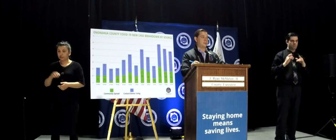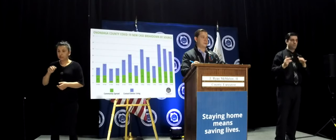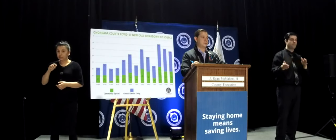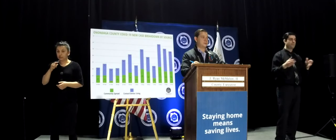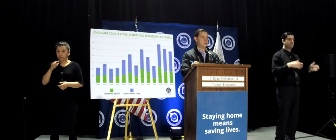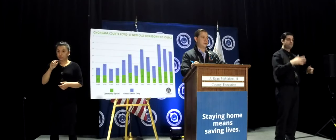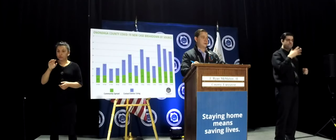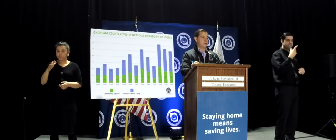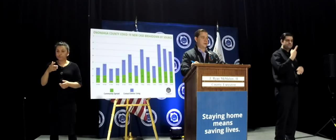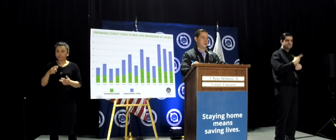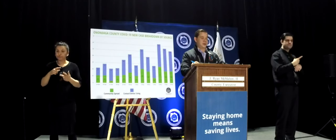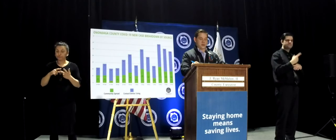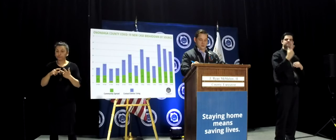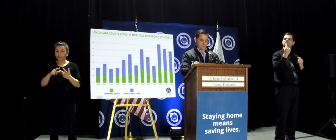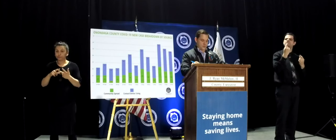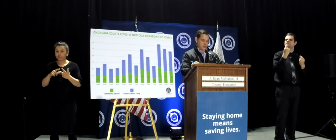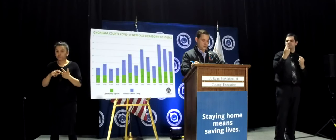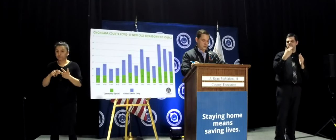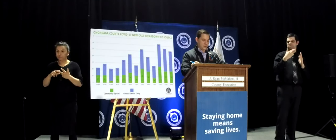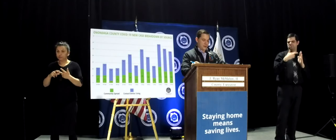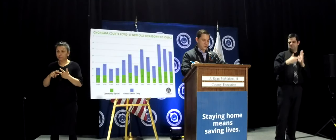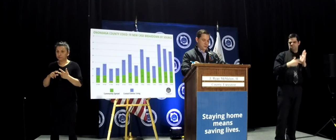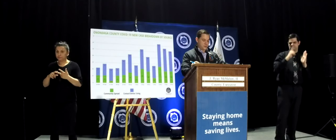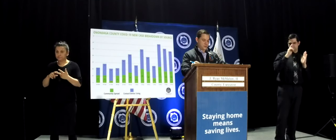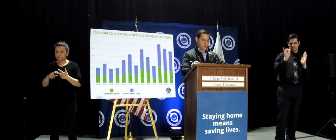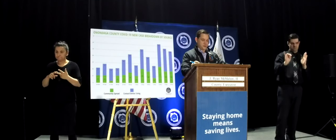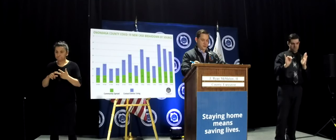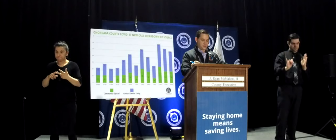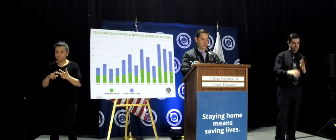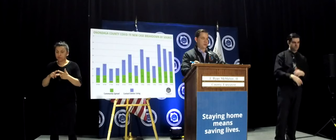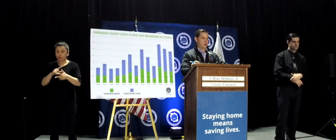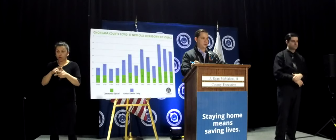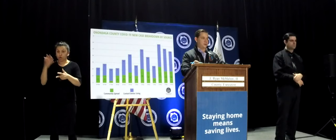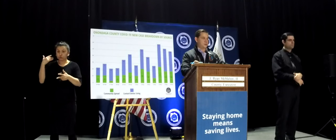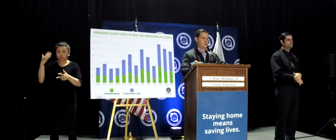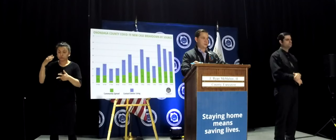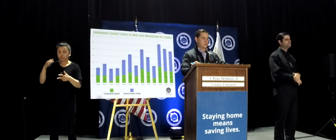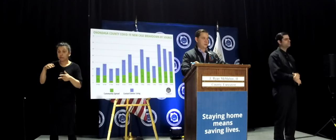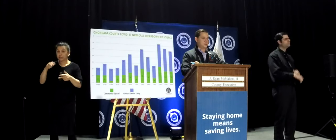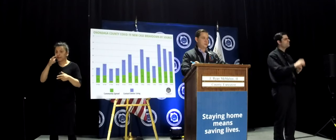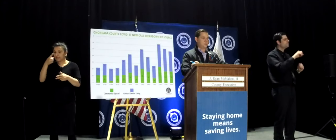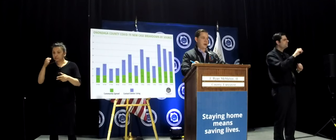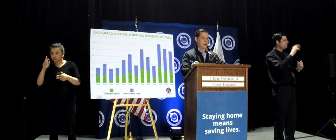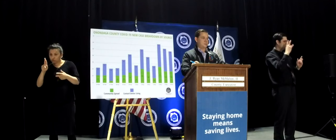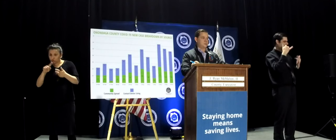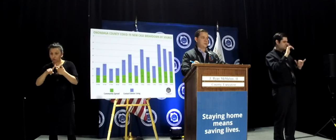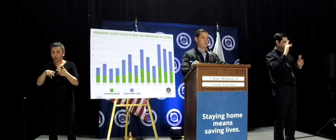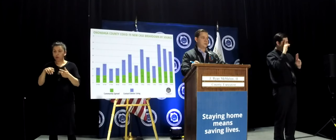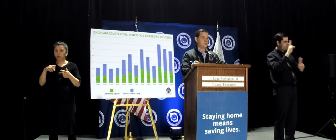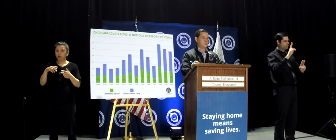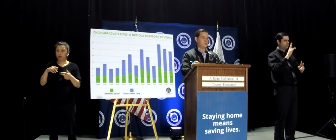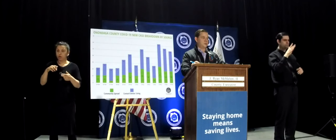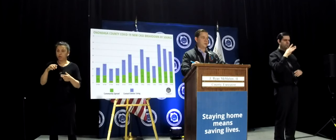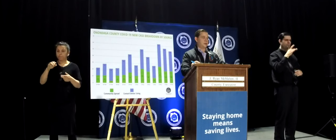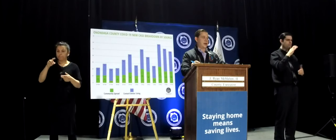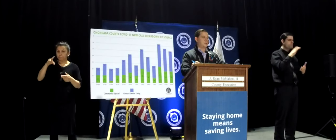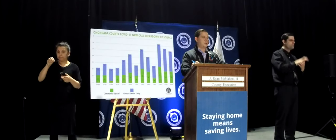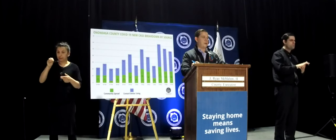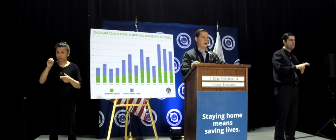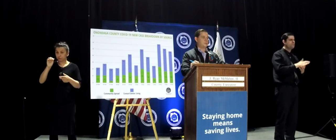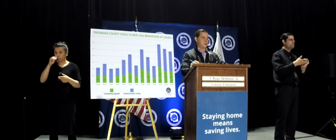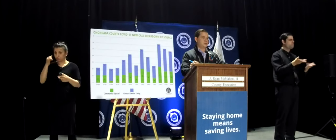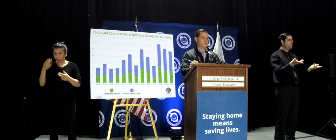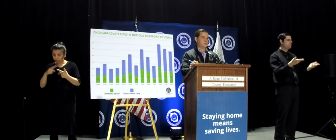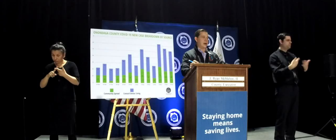our moms. And for any spouses or significant others, two moms, even though they're not